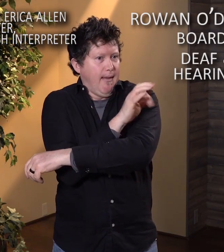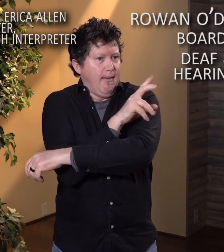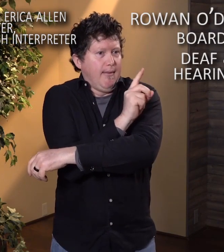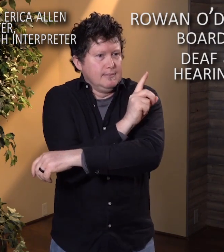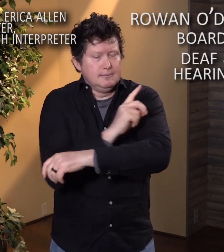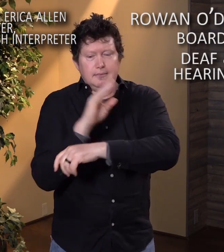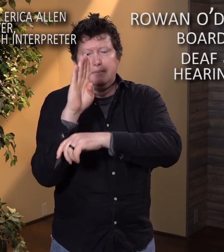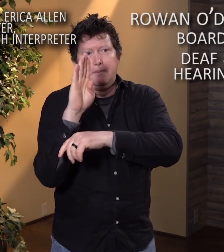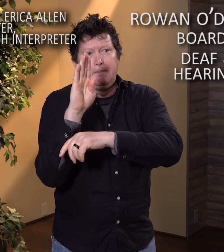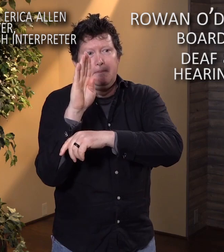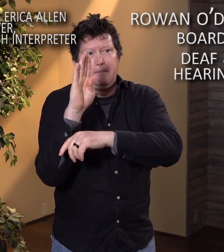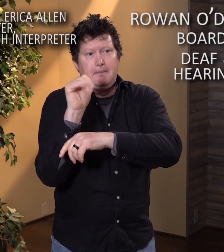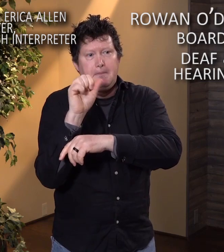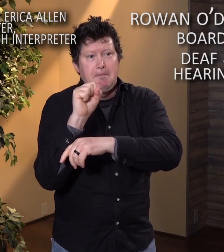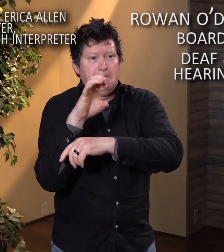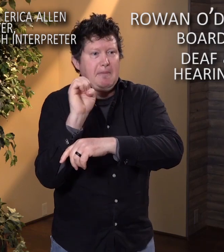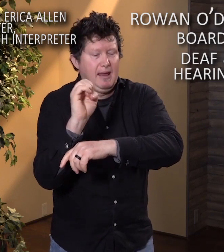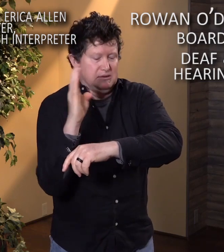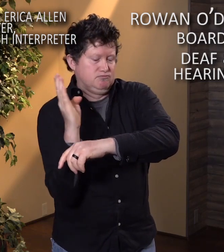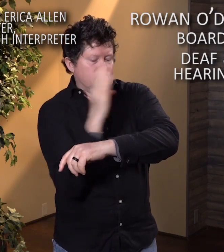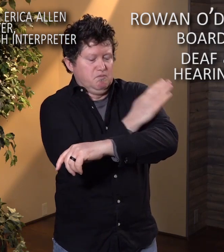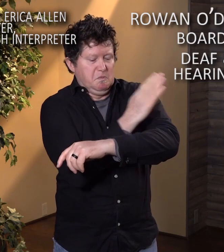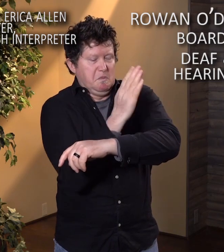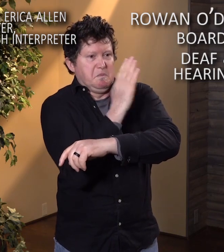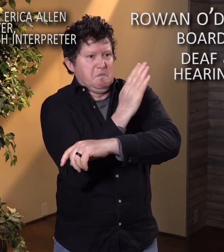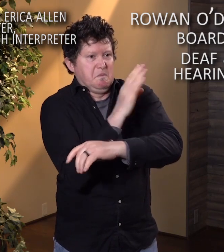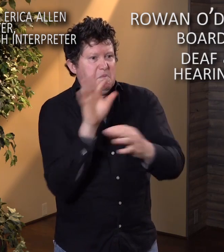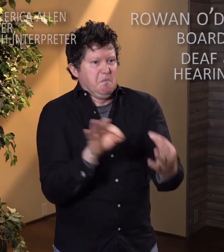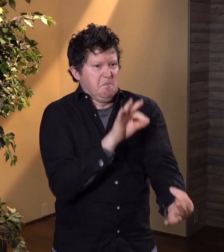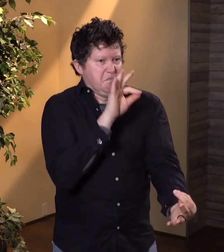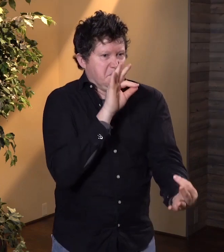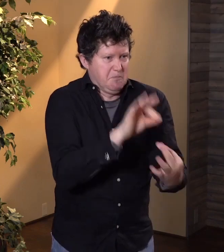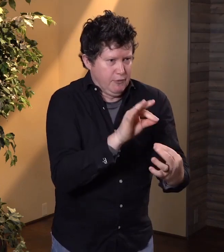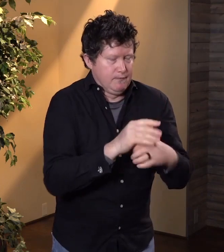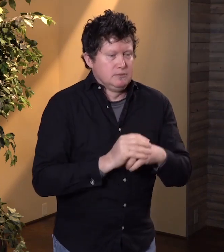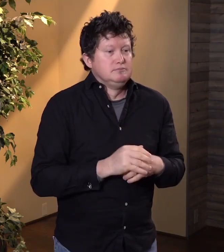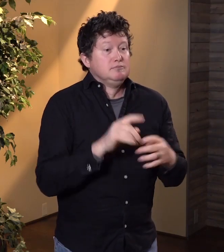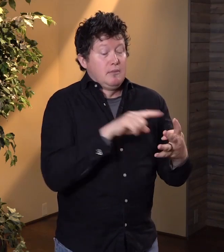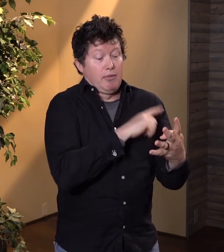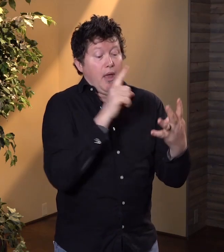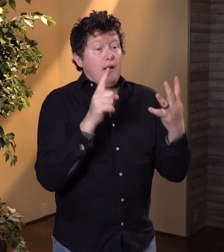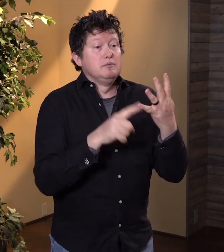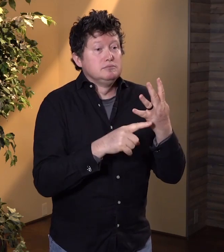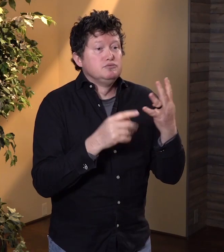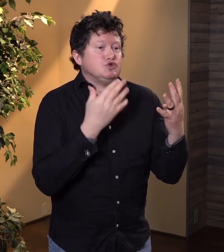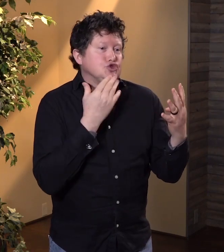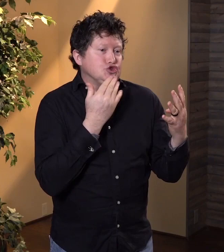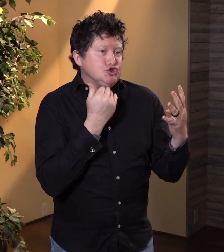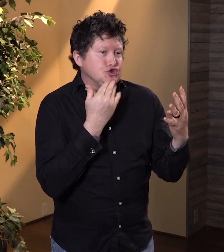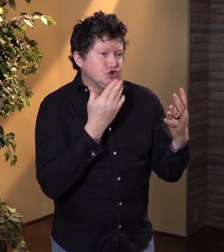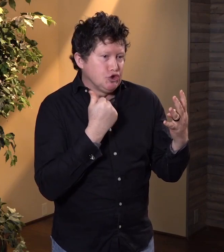as well as a sucrose or a sugar that stabilizes the mixture.